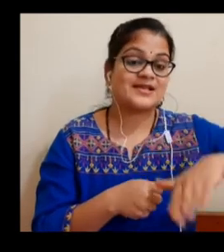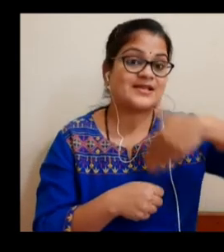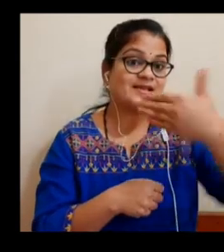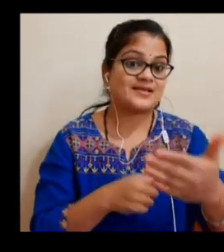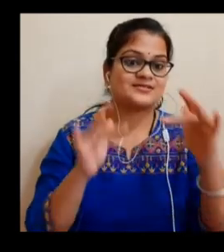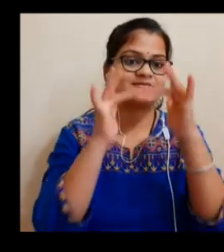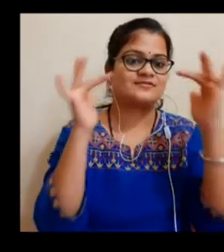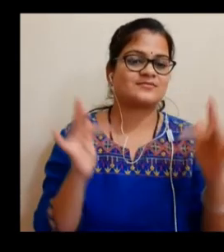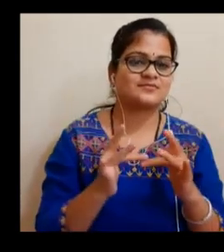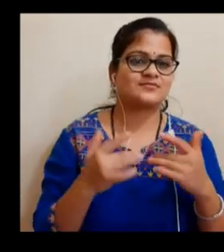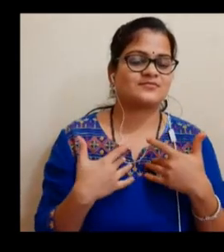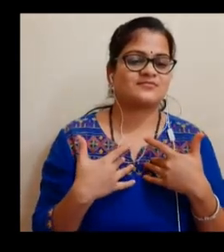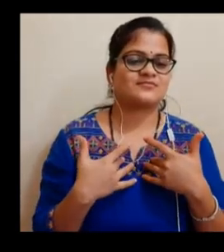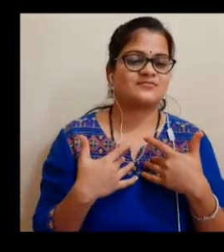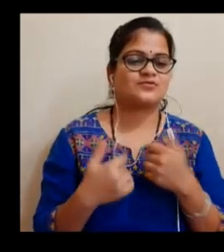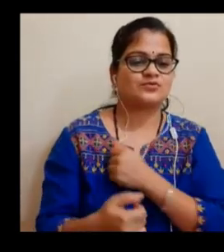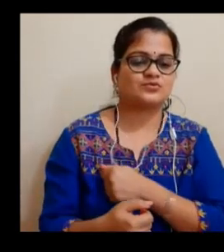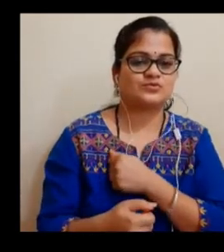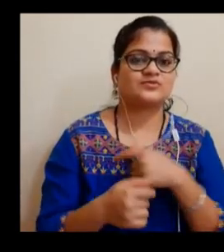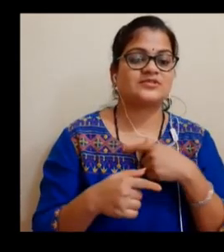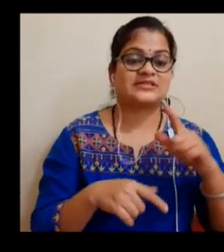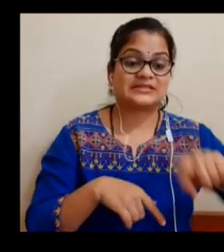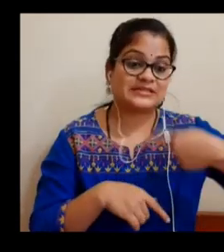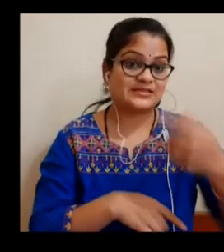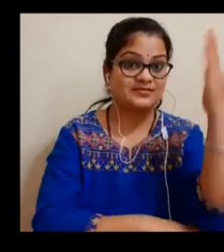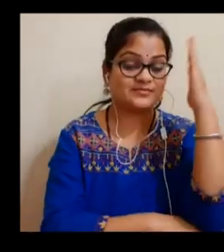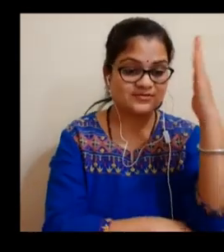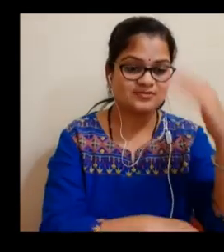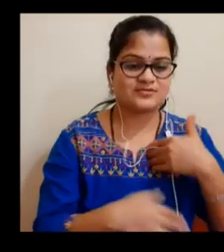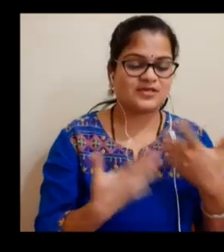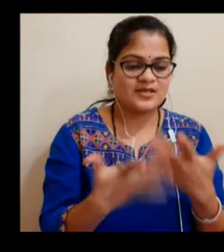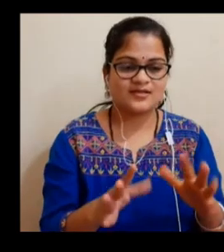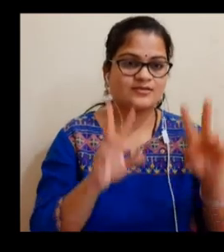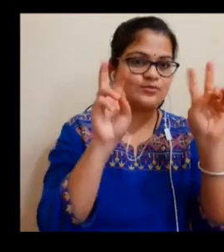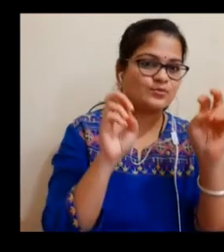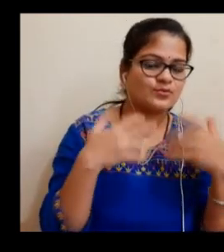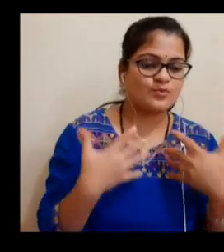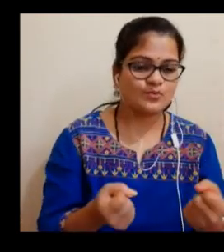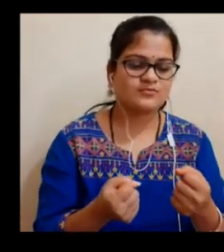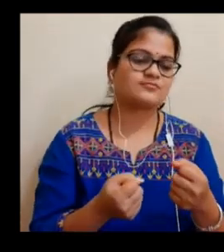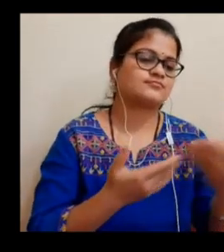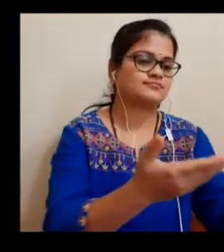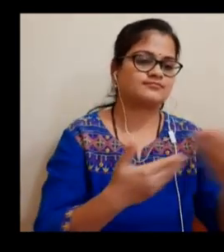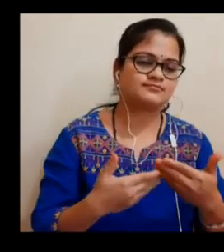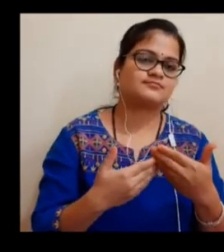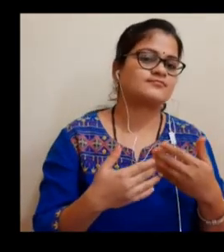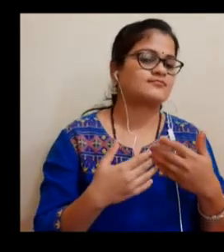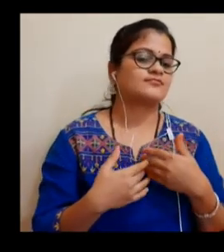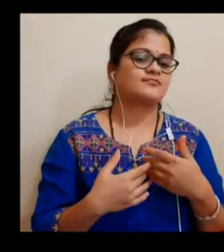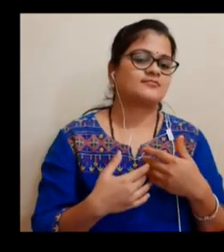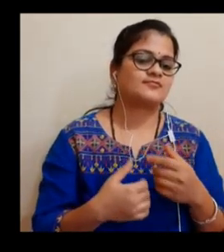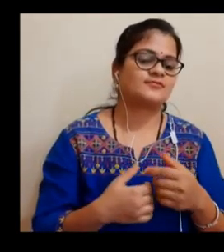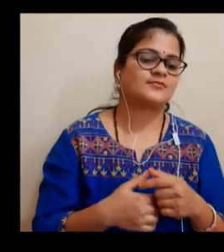for the next sessions, if you have any questions, please feel free to share now. I can also help you